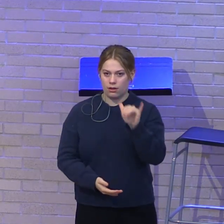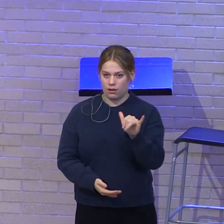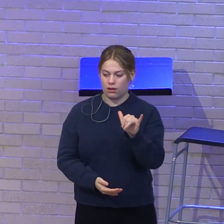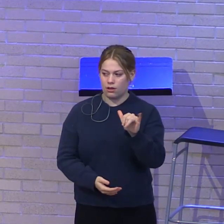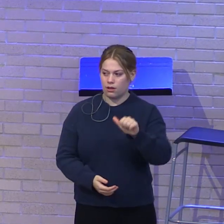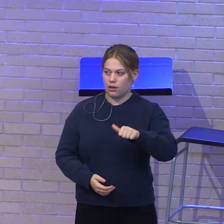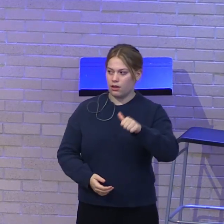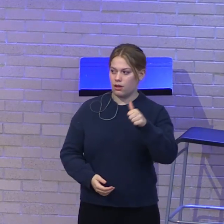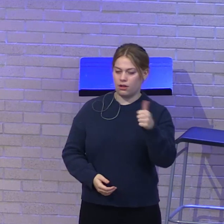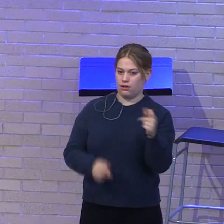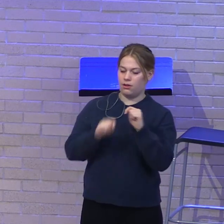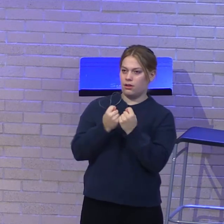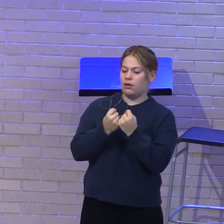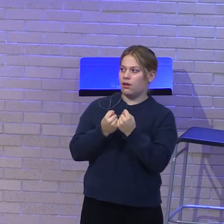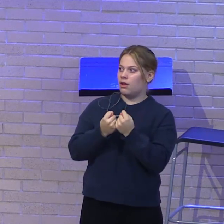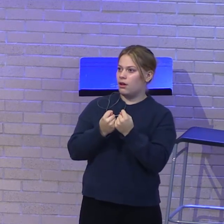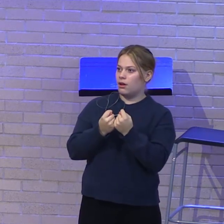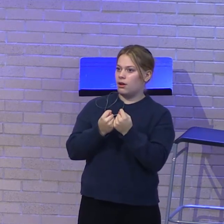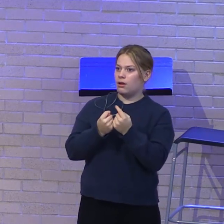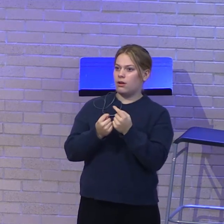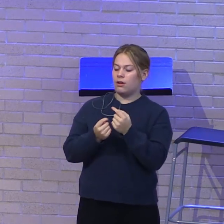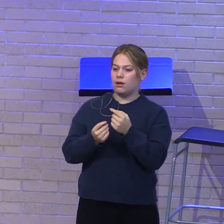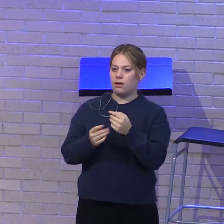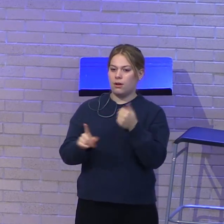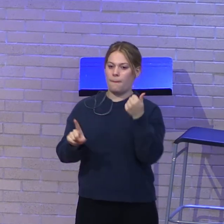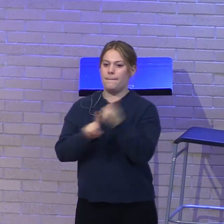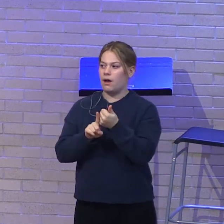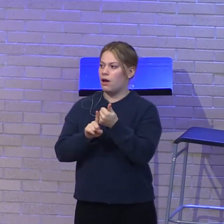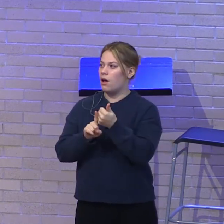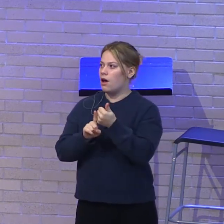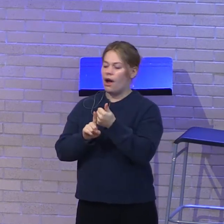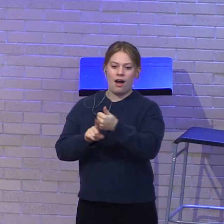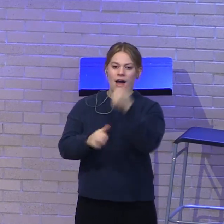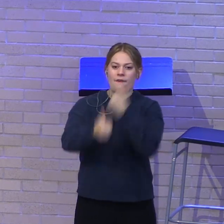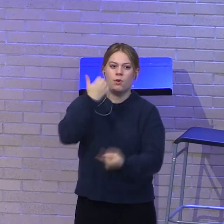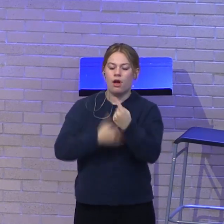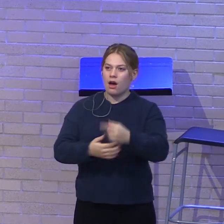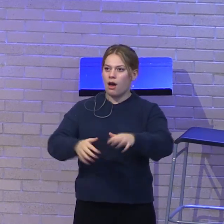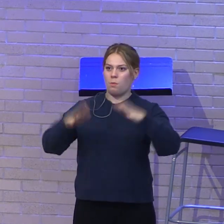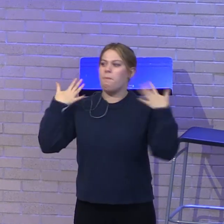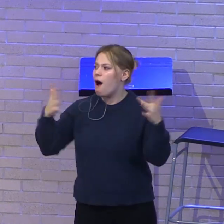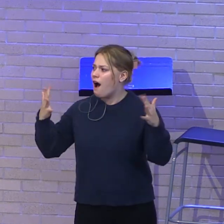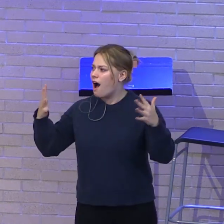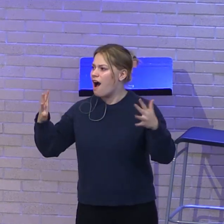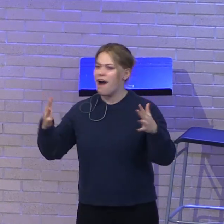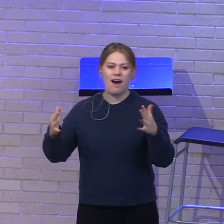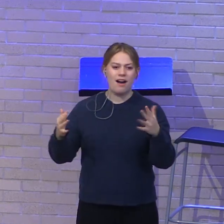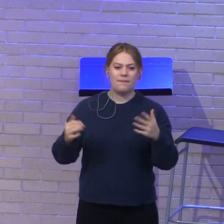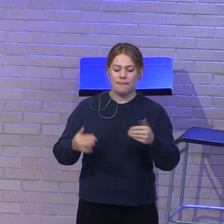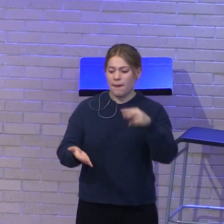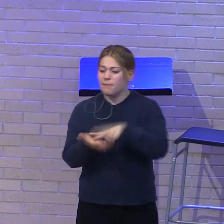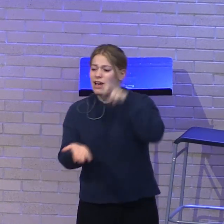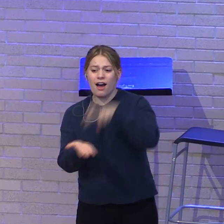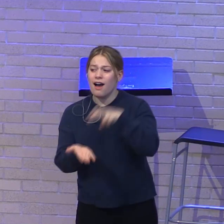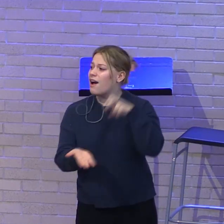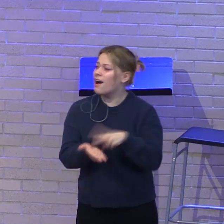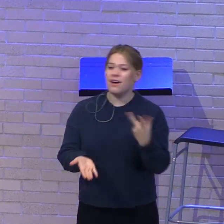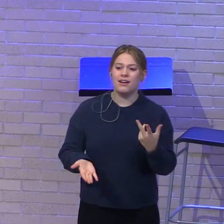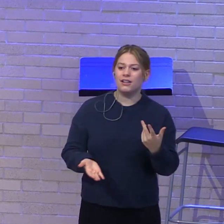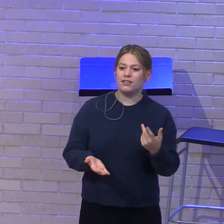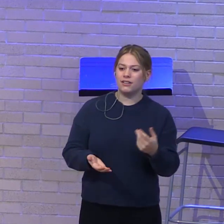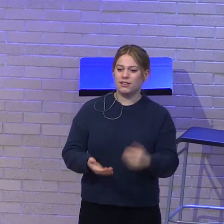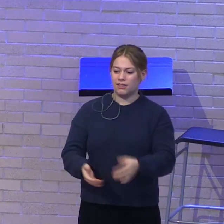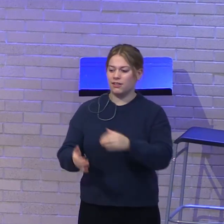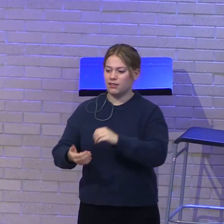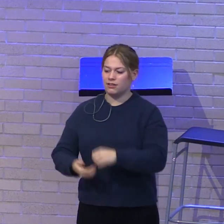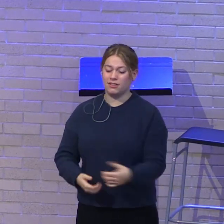had been facing. And in that moment, everyone just went wild in the Peregrines group. People were jumping up and down. They were